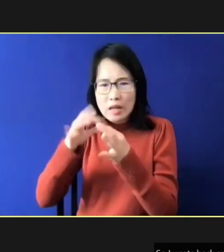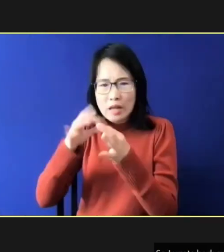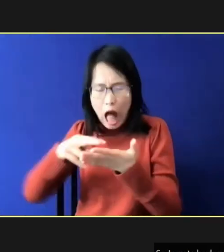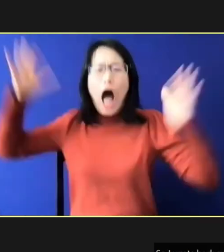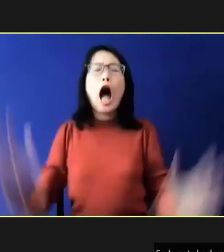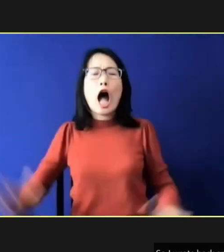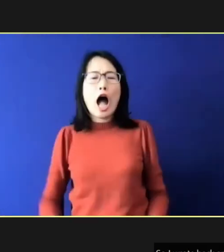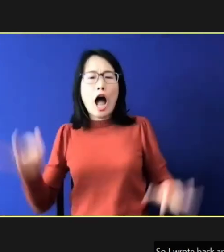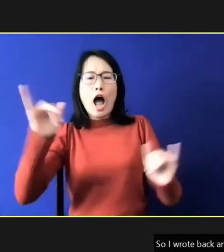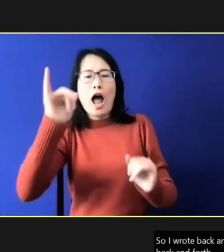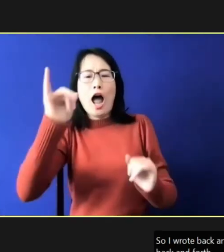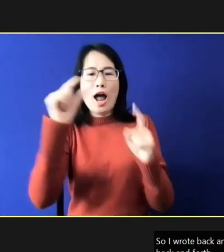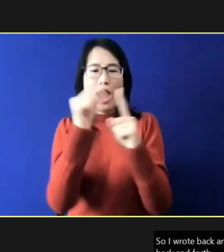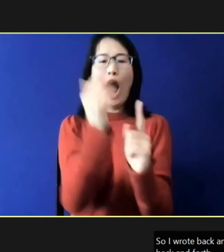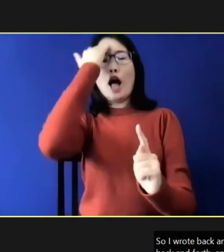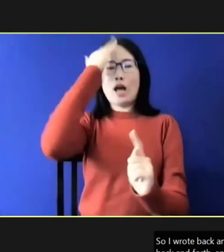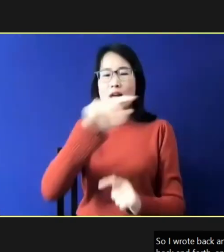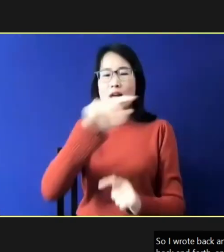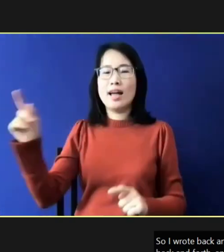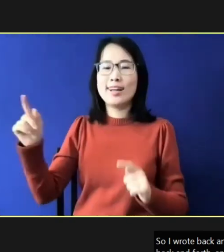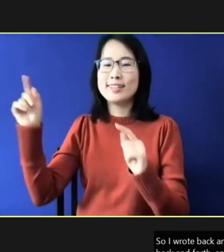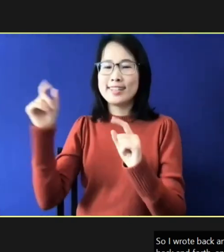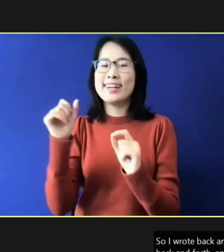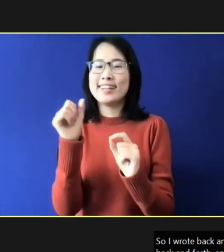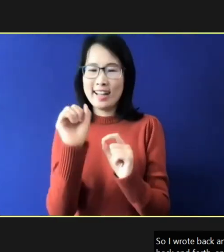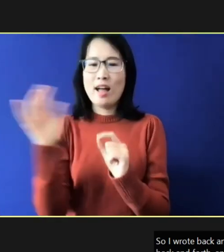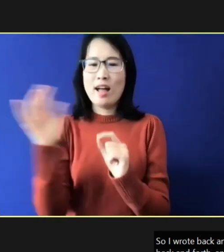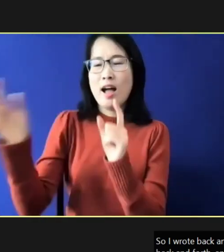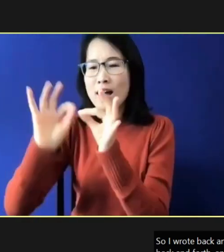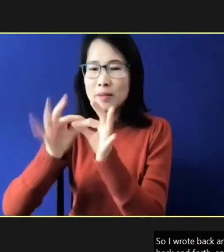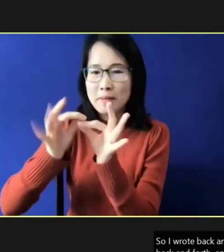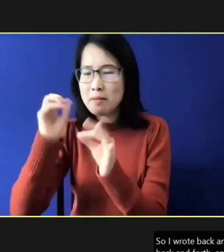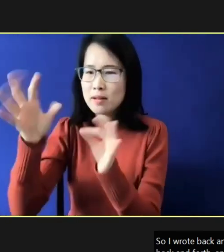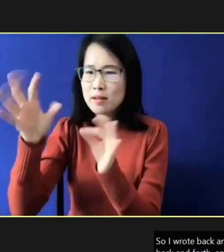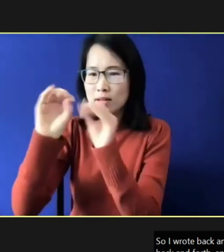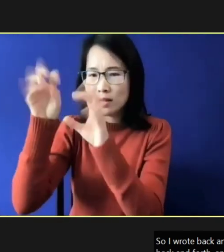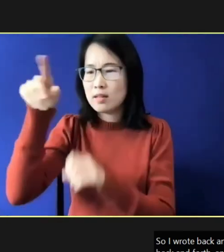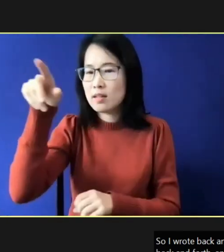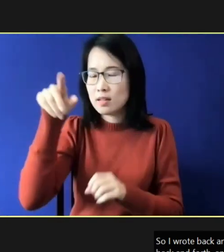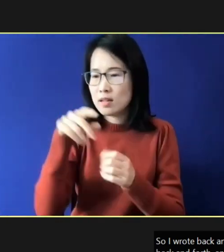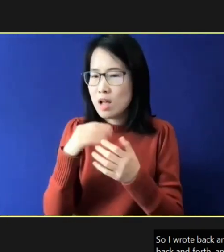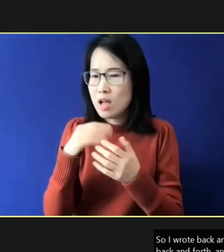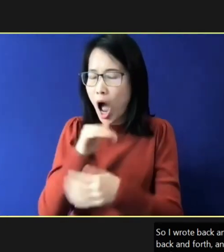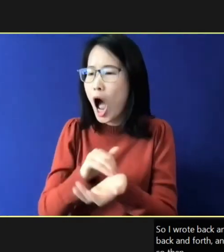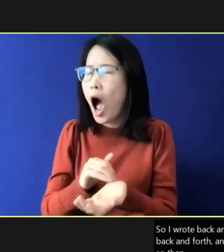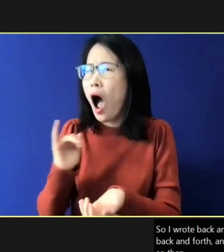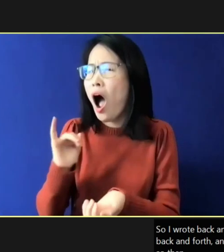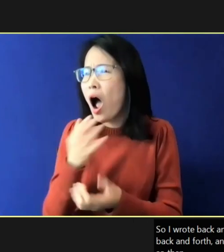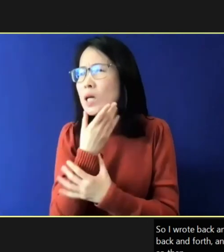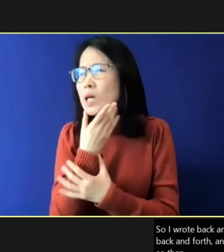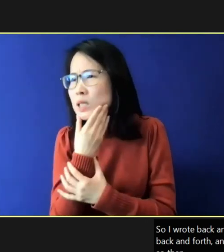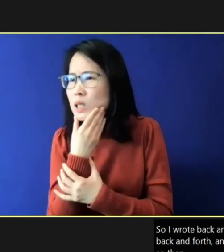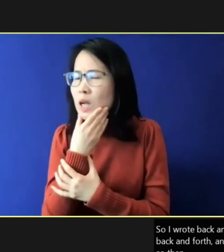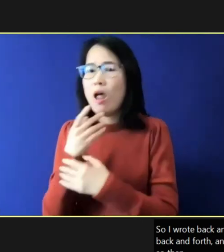I took initiative and wrote back and forth. And the interpreter said, oh, that's the word. Oh. And so then,